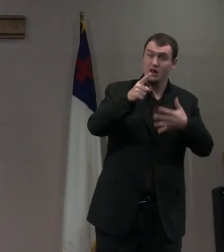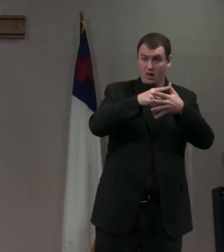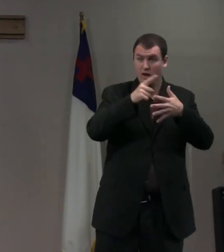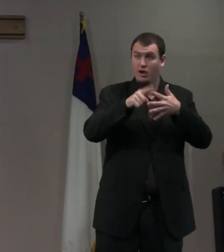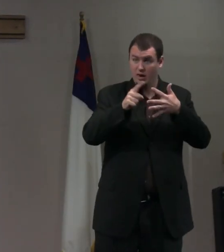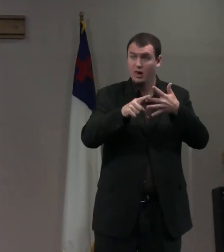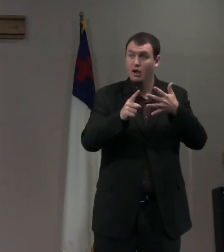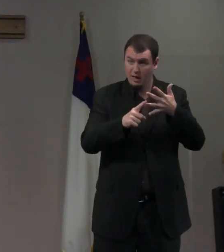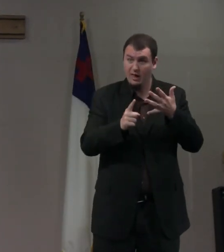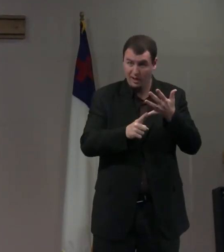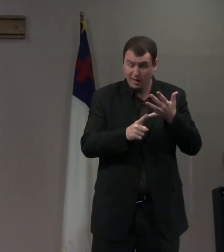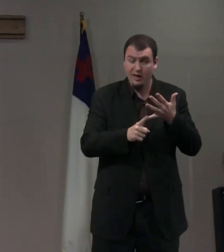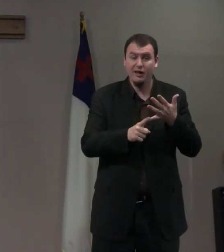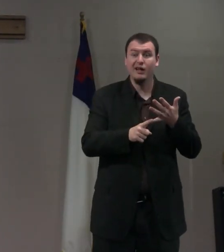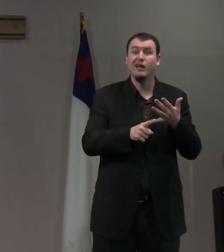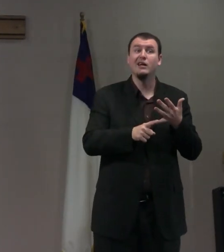and did.